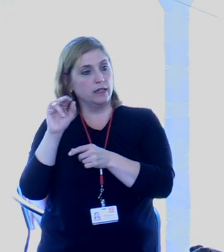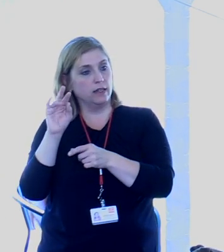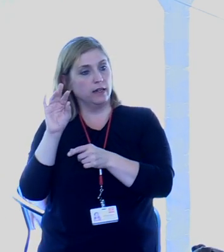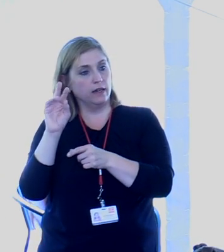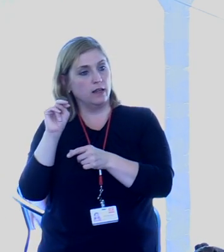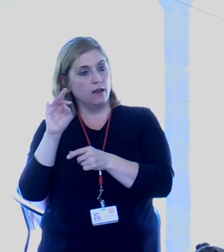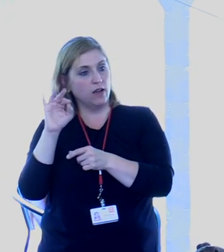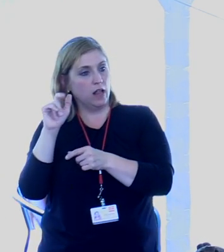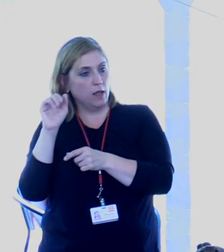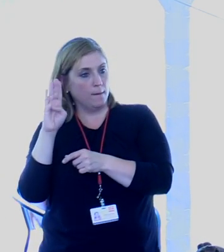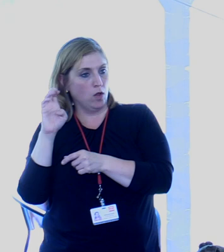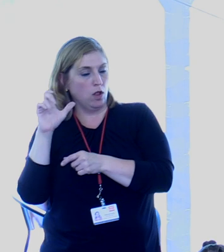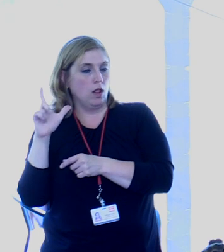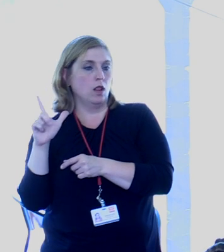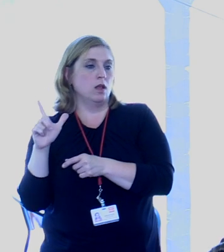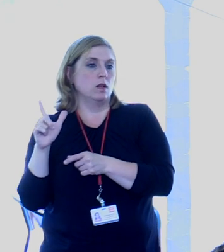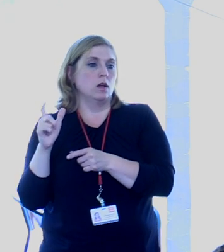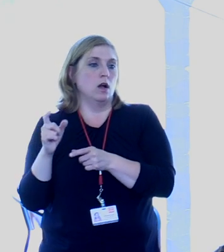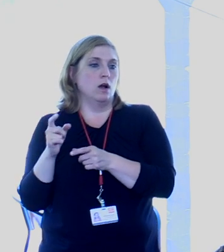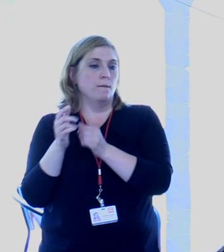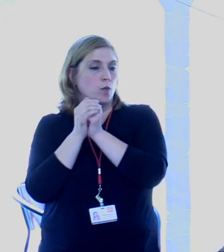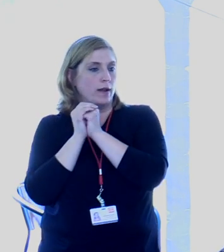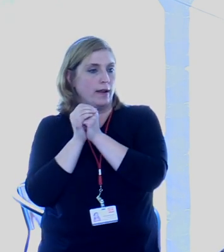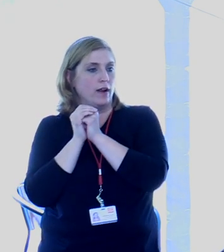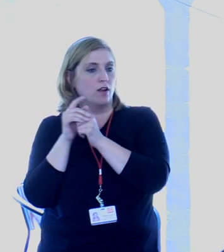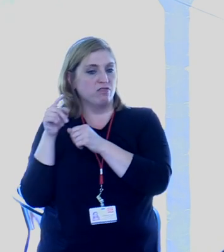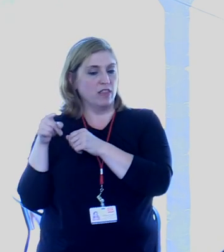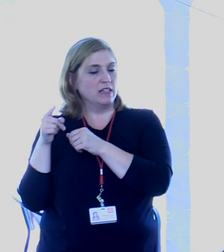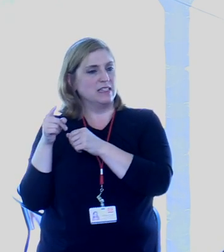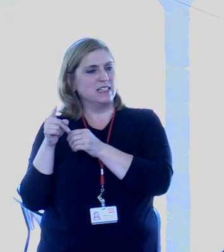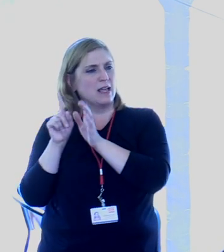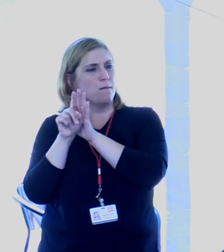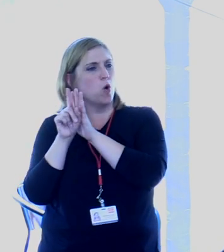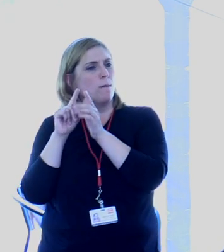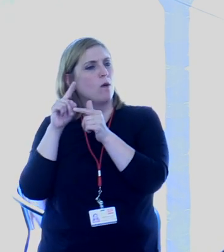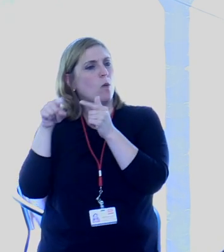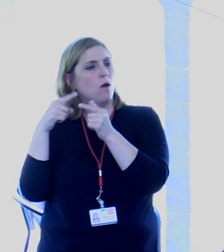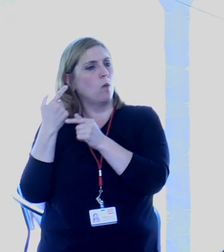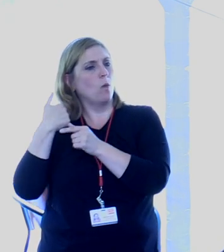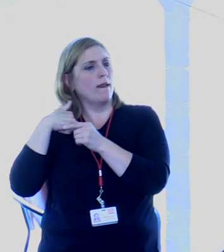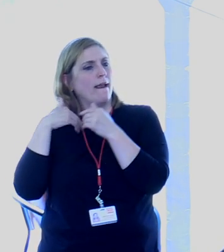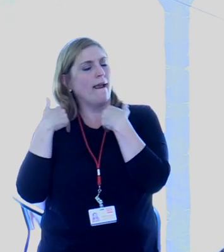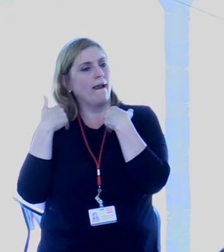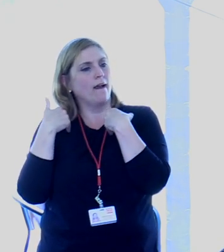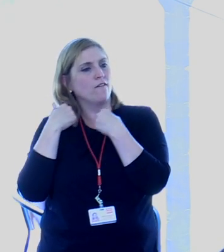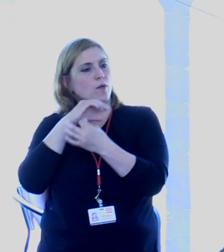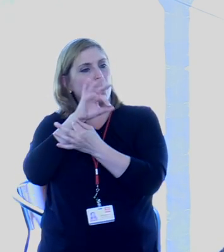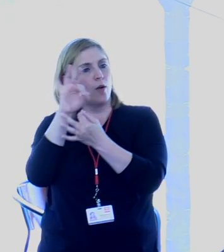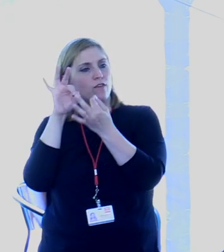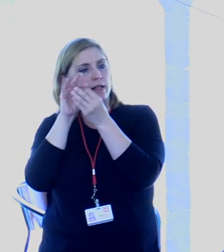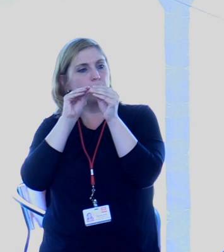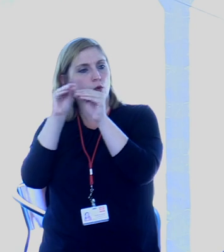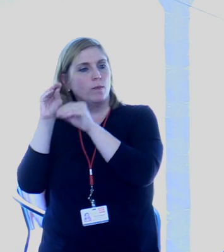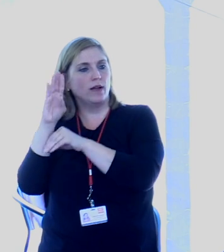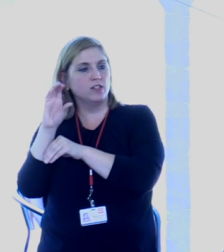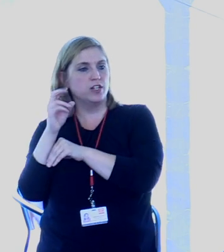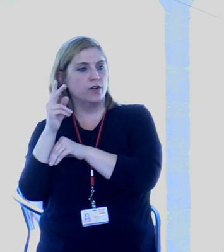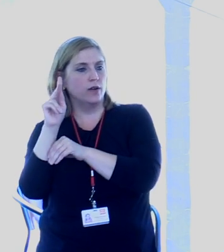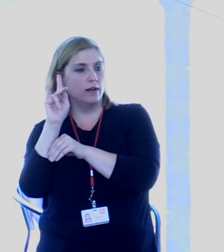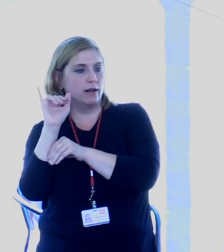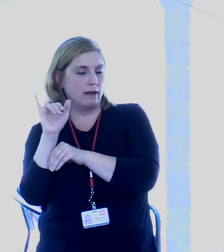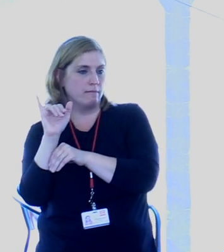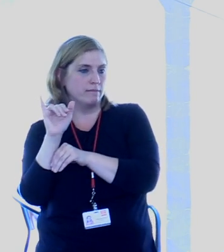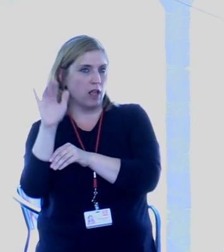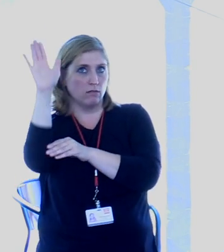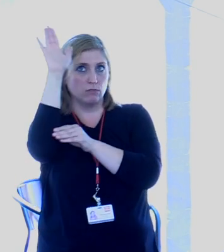prayer. This gift of infallible prayer is that moment when we have been perfectly moved by charity. So